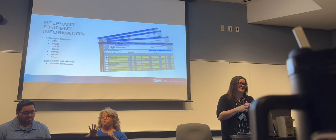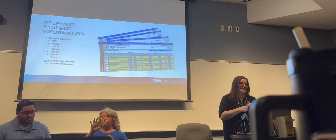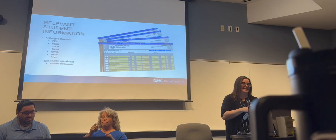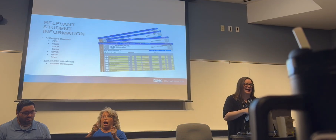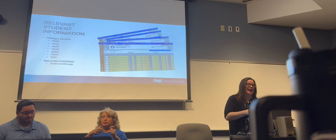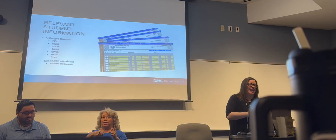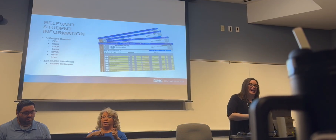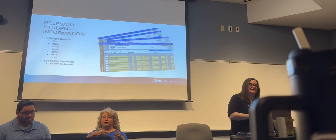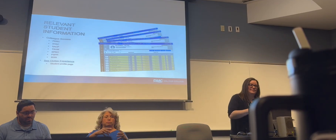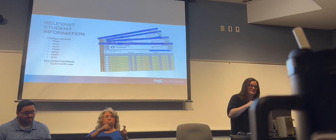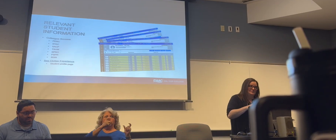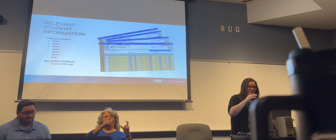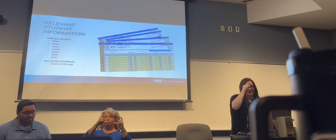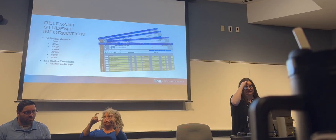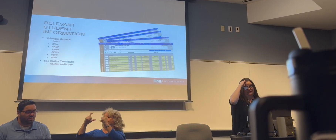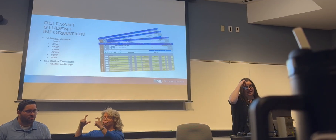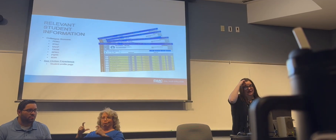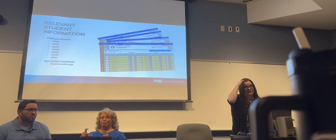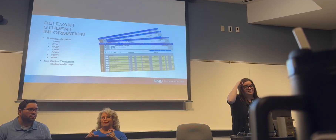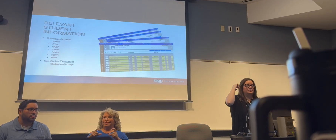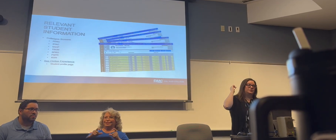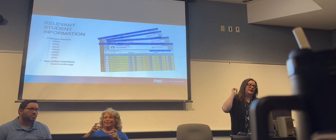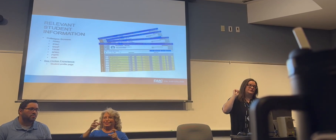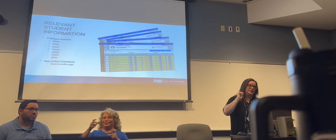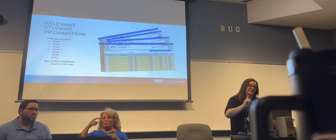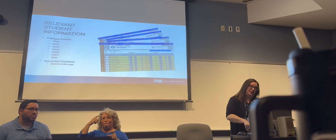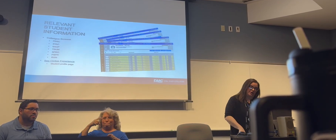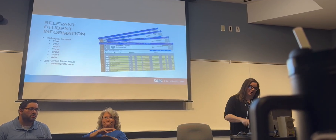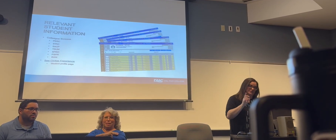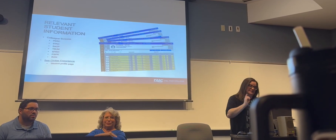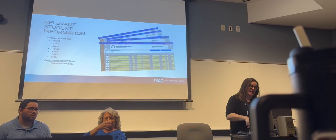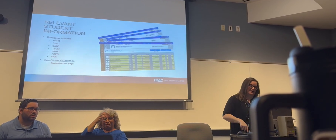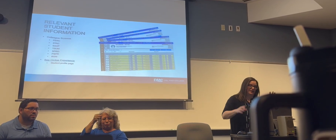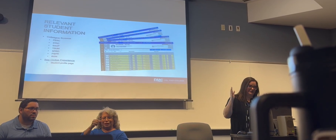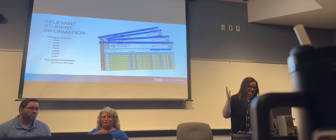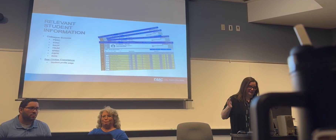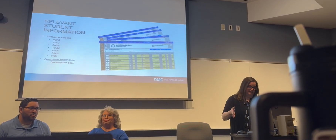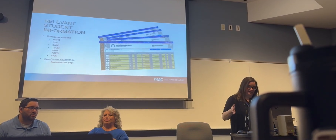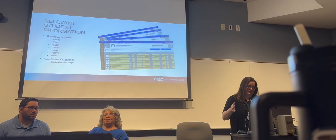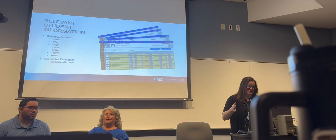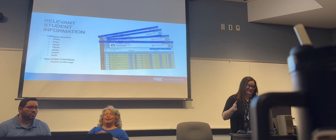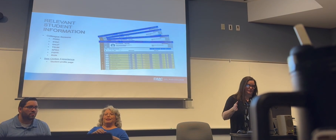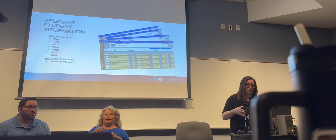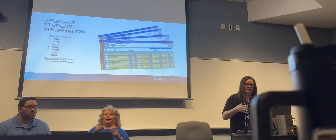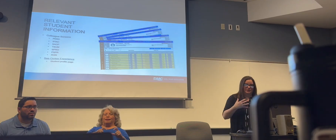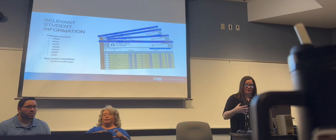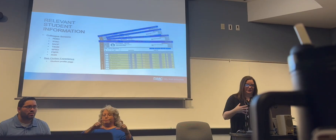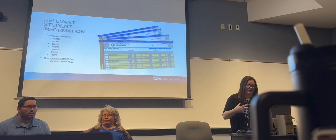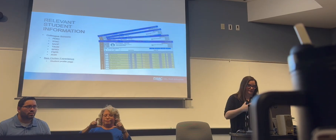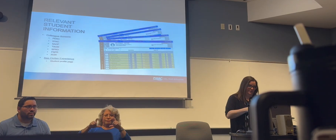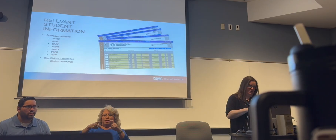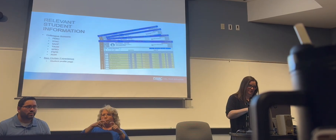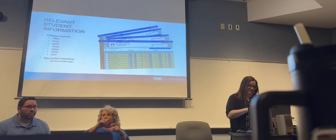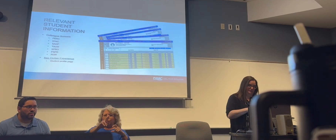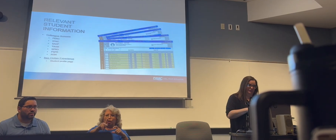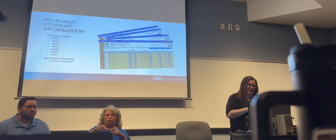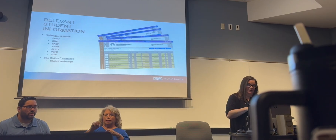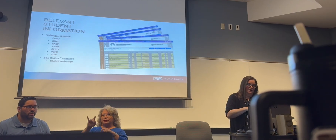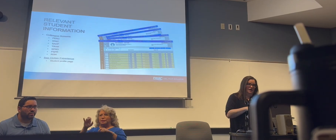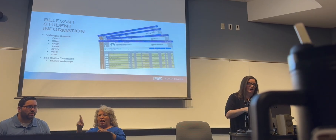thought that was funny. It's muscle memory. So you have to go to Perk, Stack, all these different things to pull up relevant